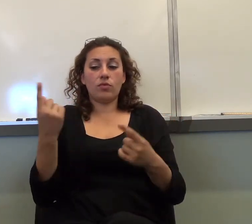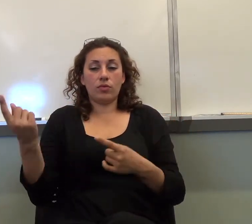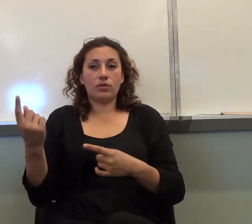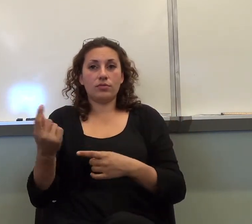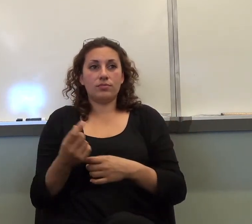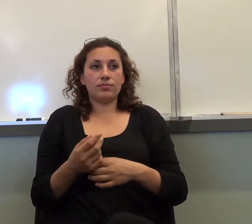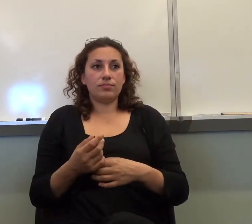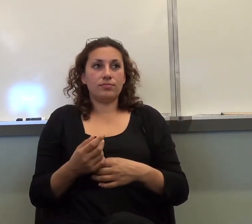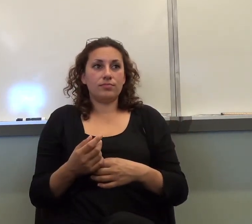2,